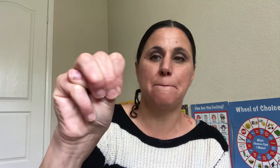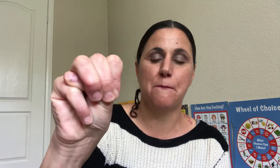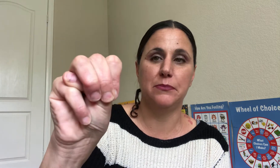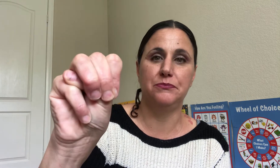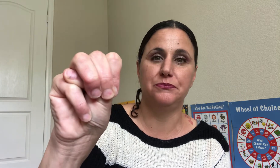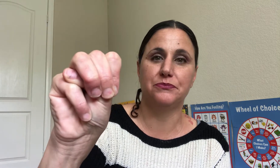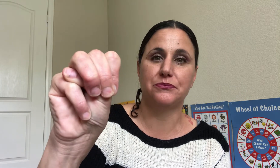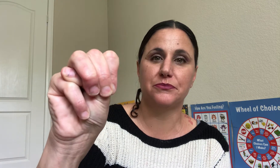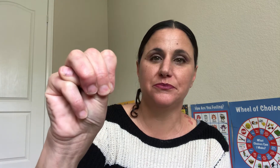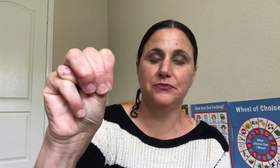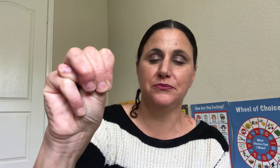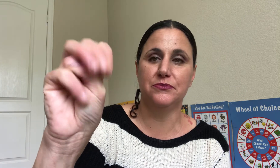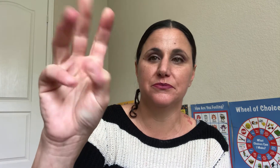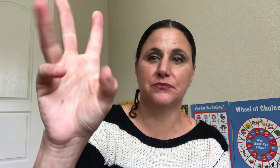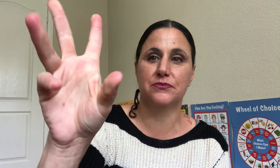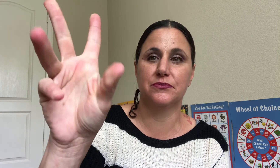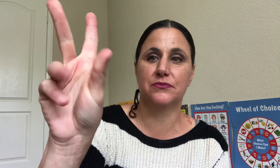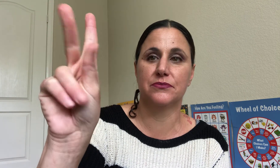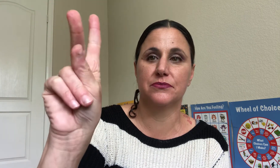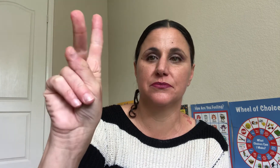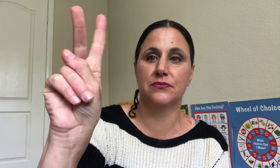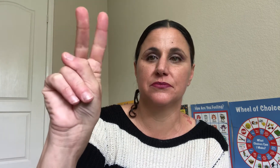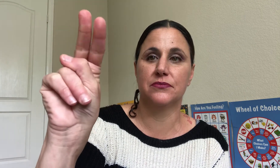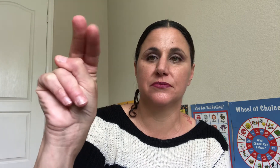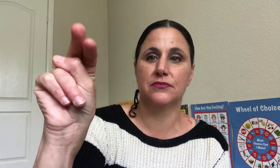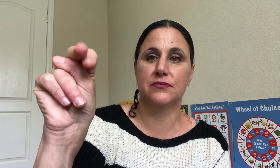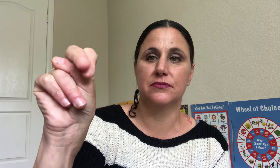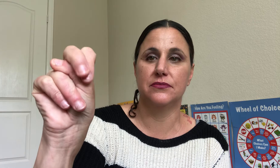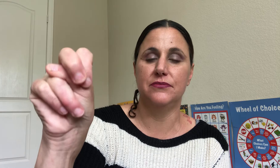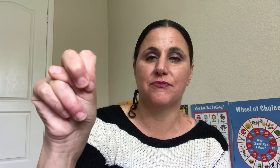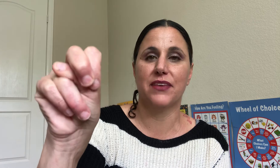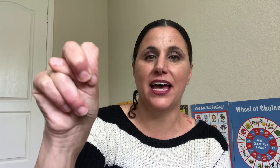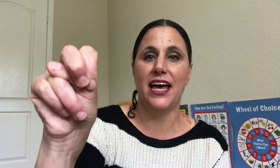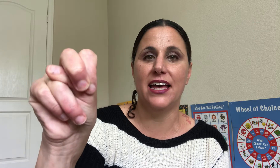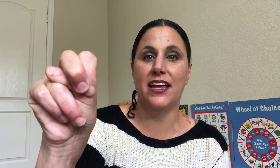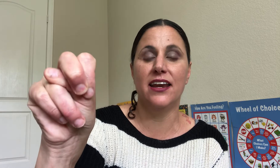N